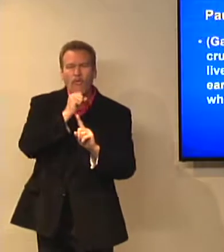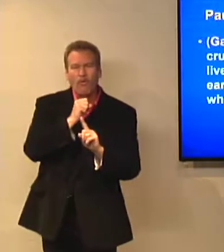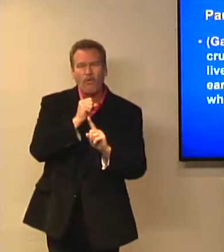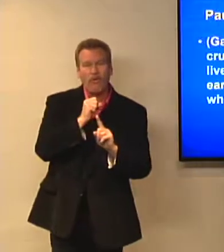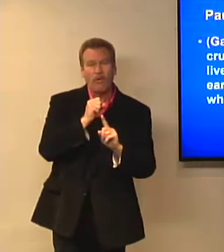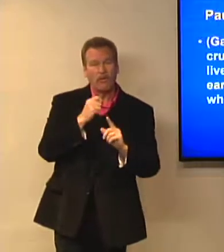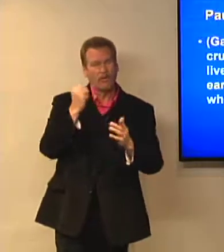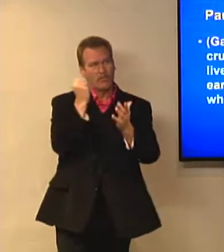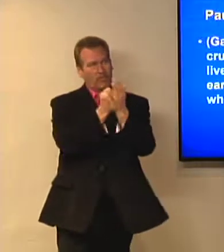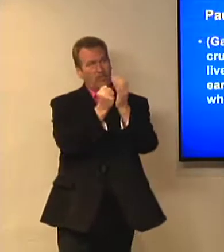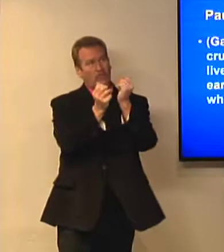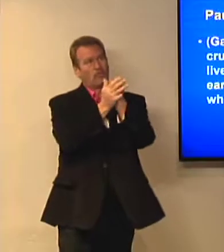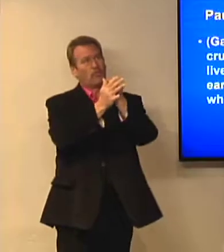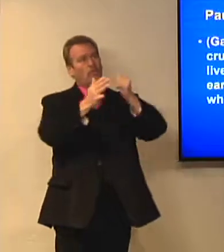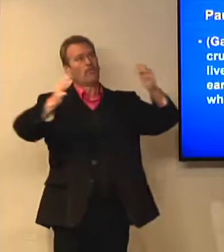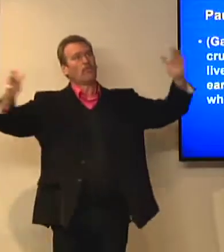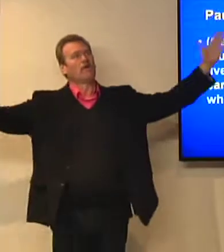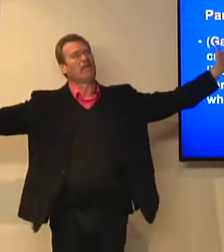the old life that one has had before.